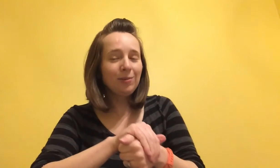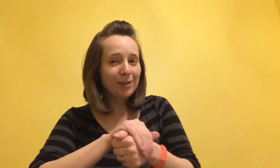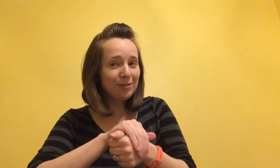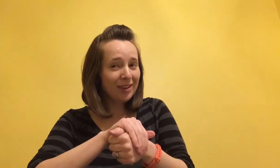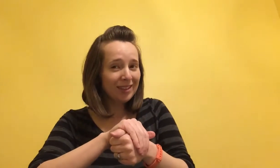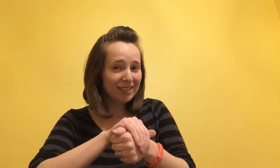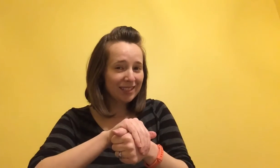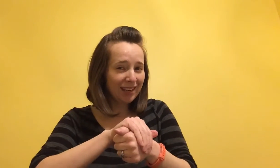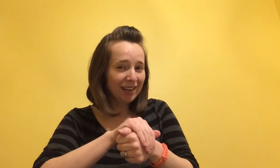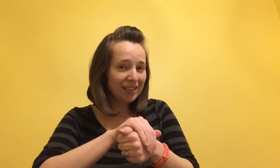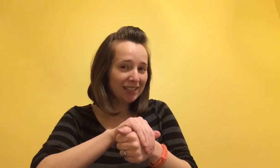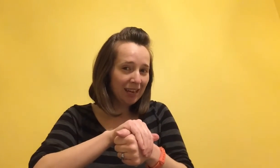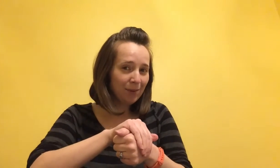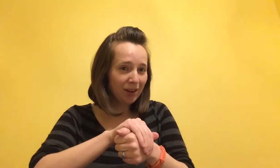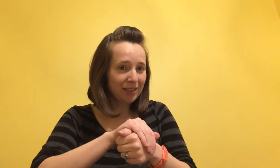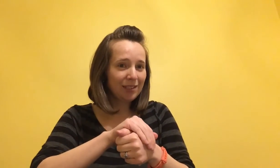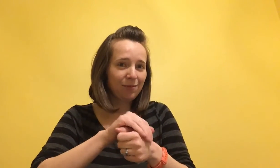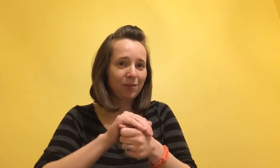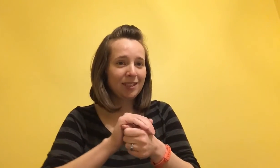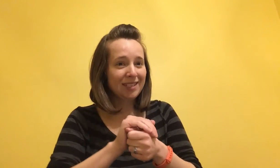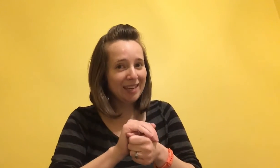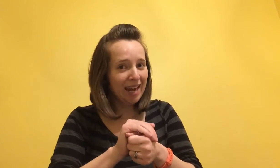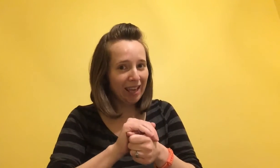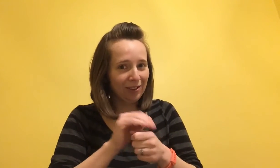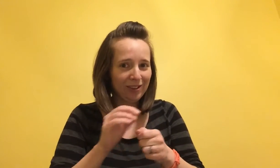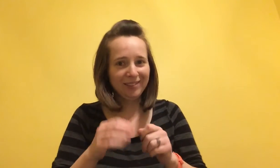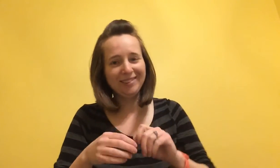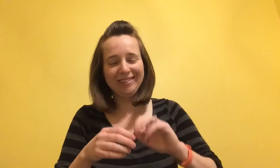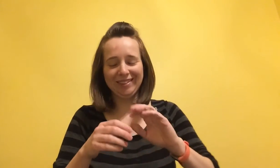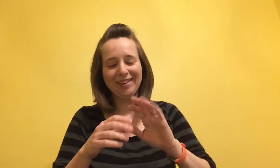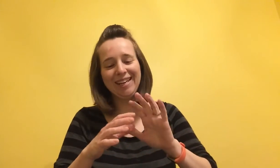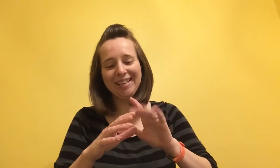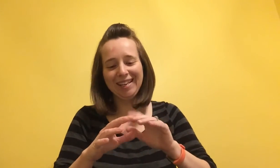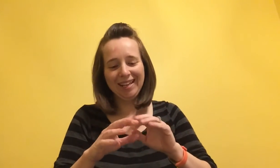be doing this kind of the same concept for snail. All right.